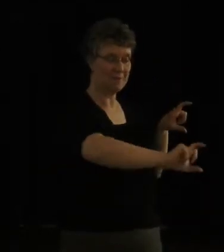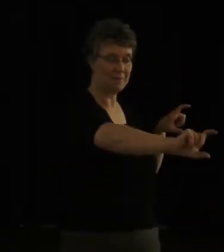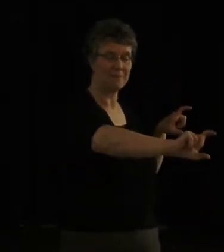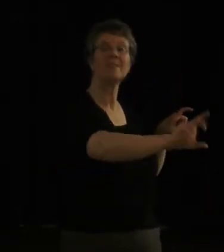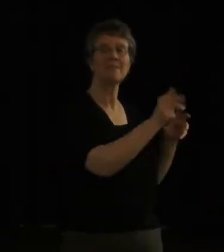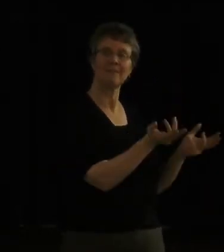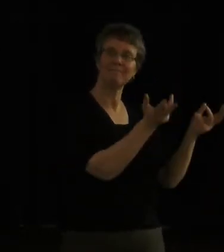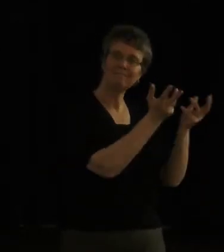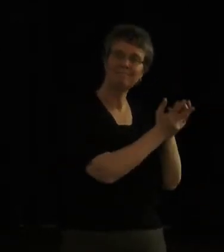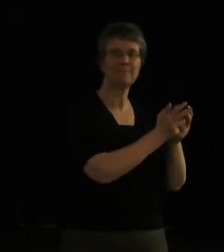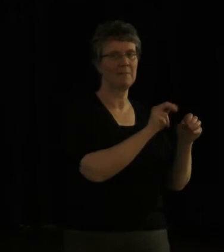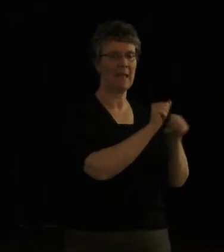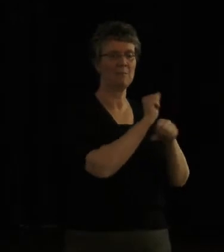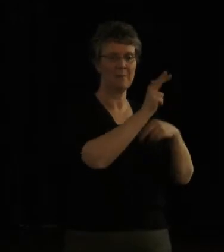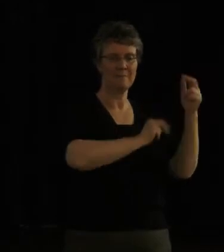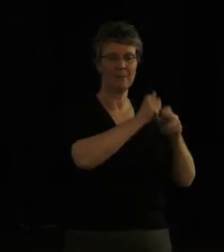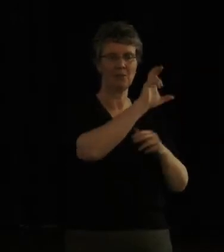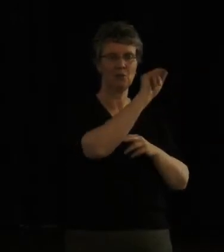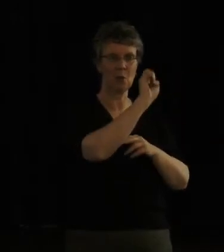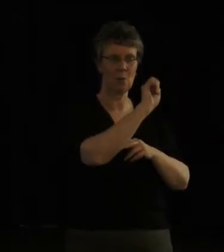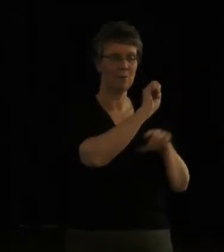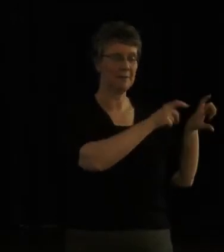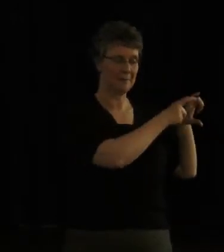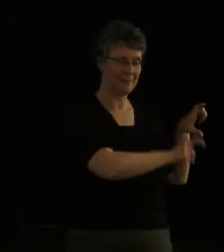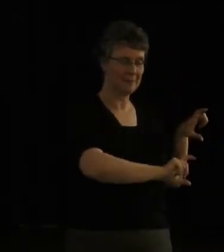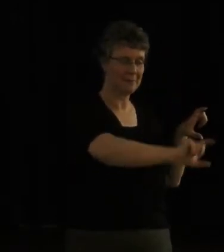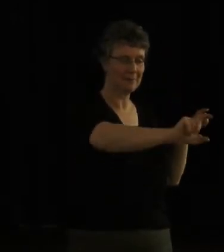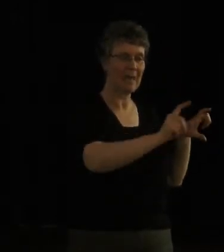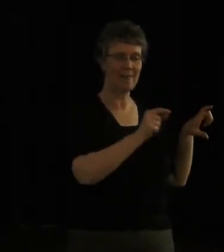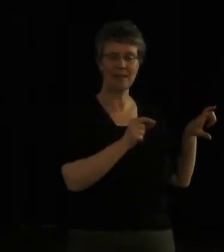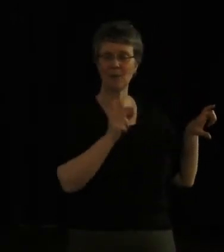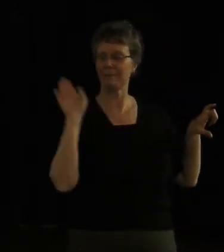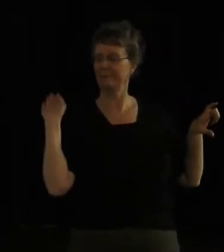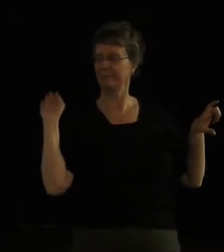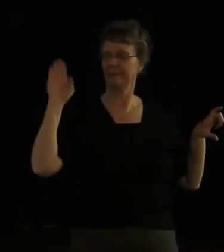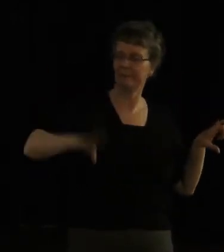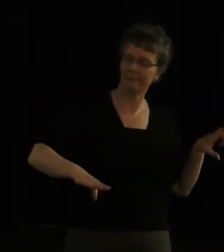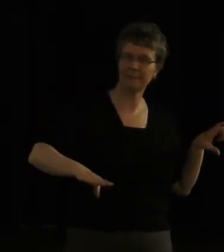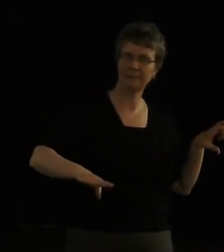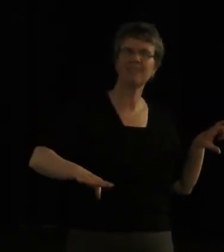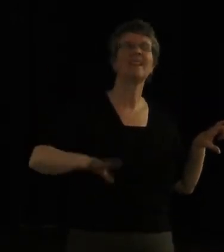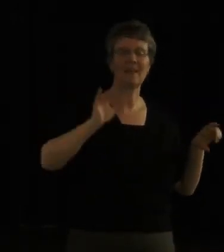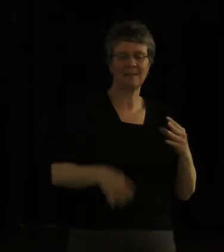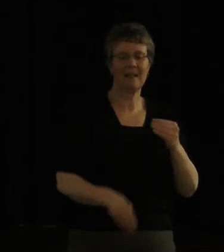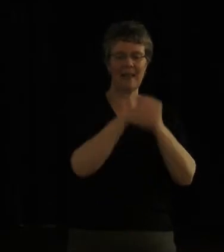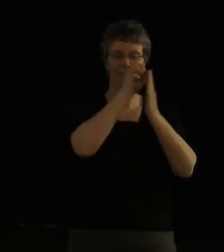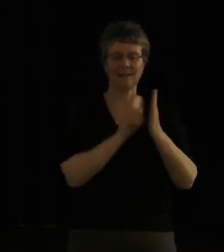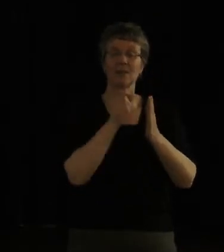and above what would normally be asked for. And in my time, as an architect over 20 years now, I used to get asked,